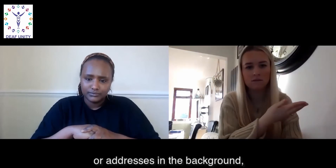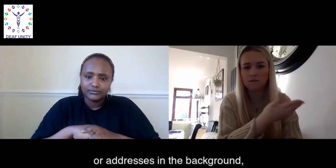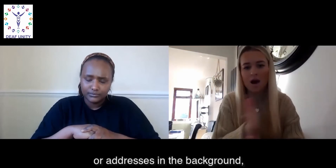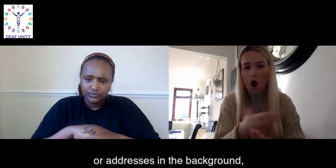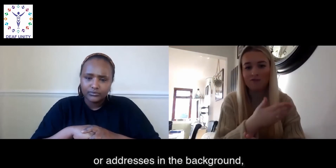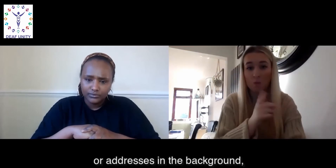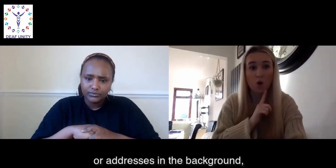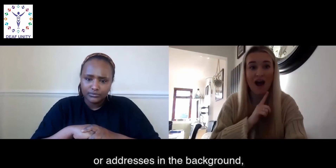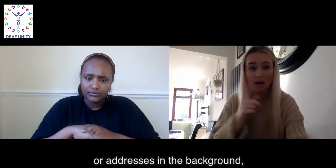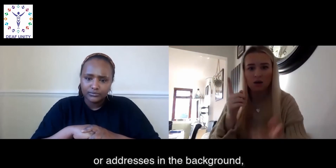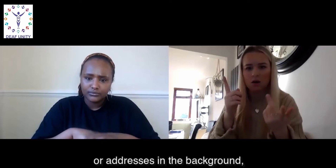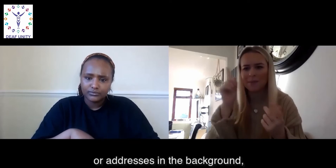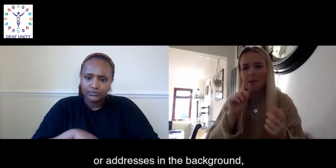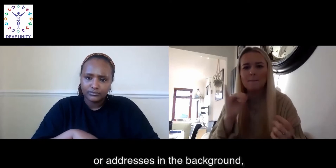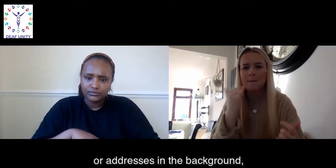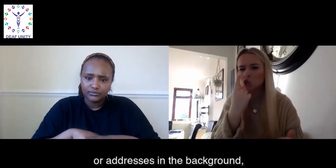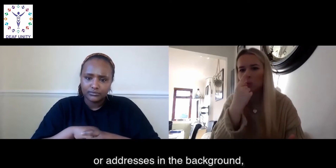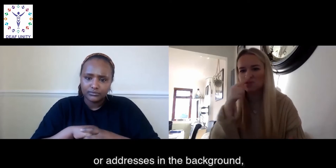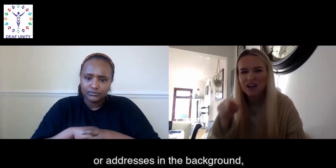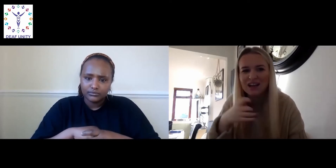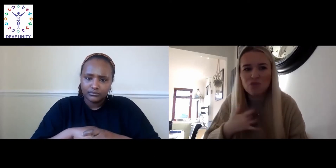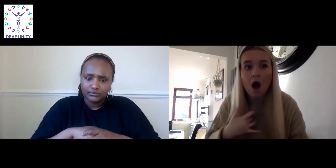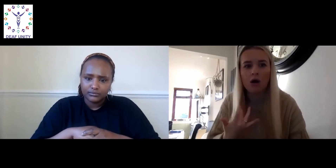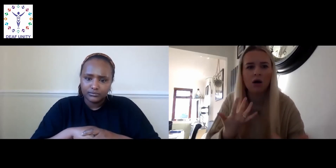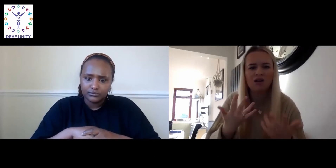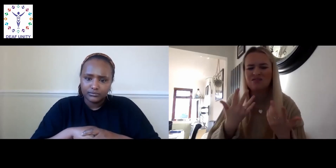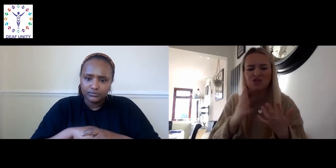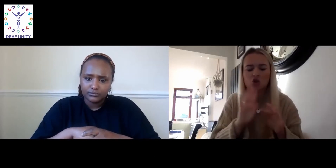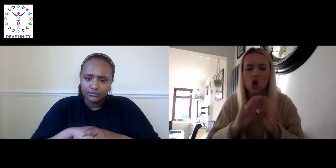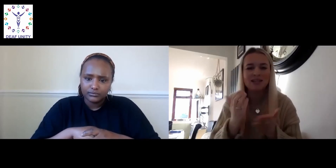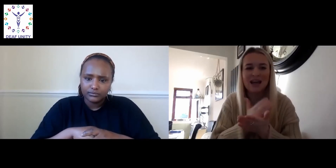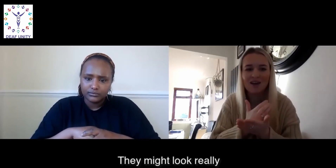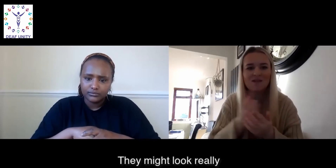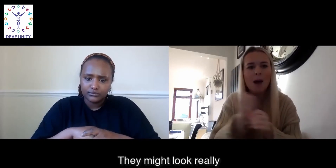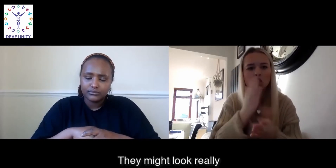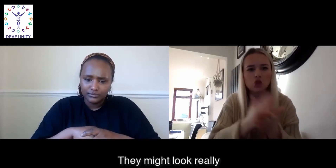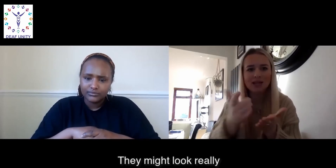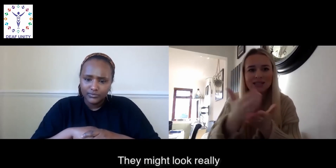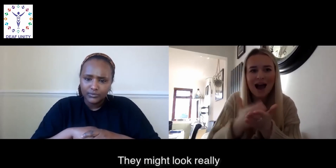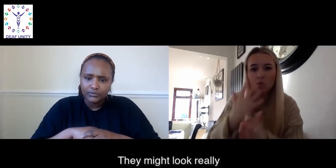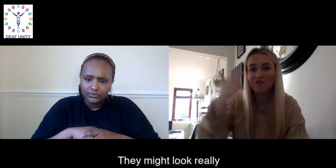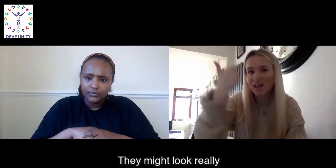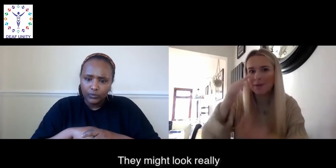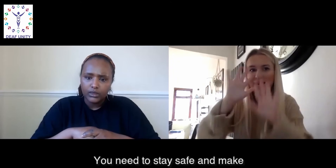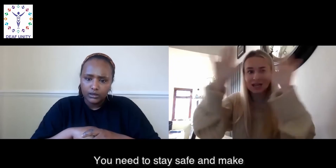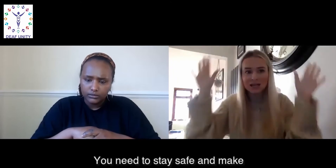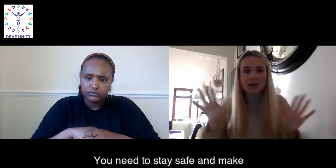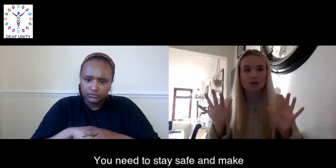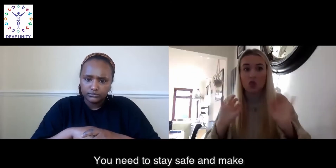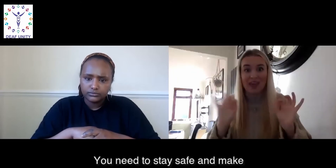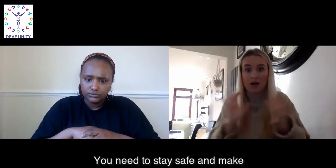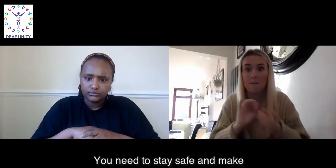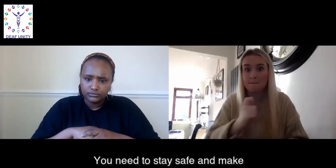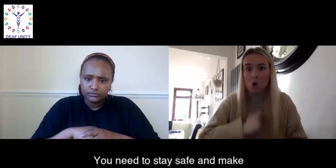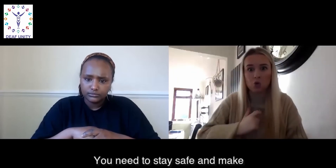background, because you need to take that off, because people are really nosy. They might look really closely at your videos. You need to stay safe and